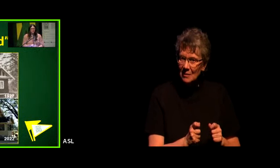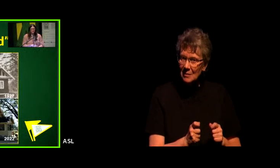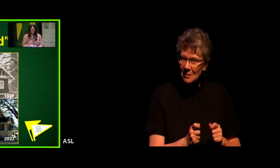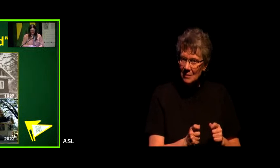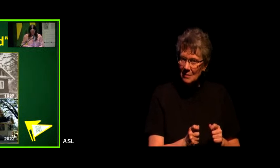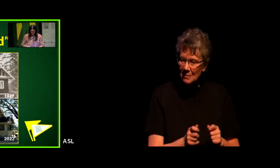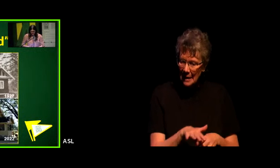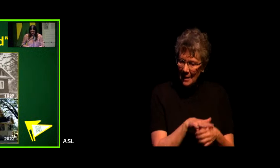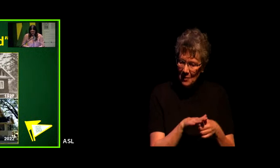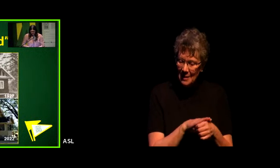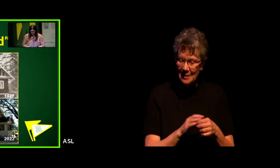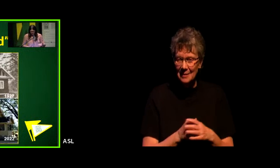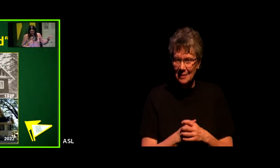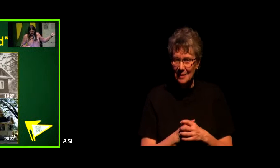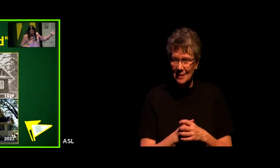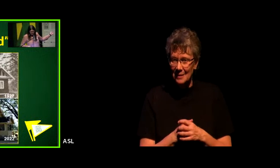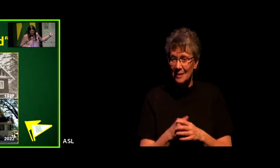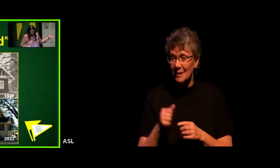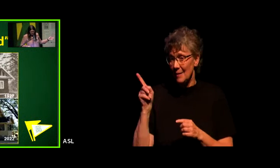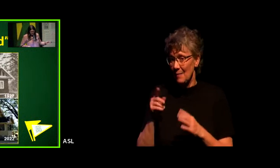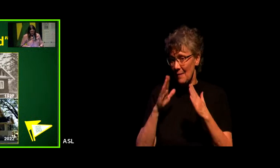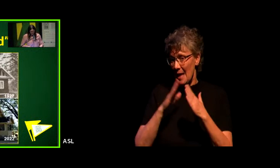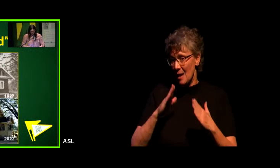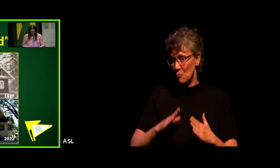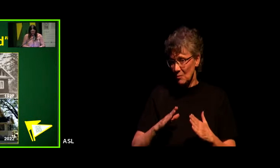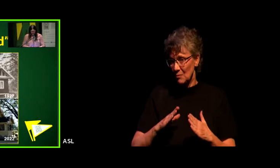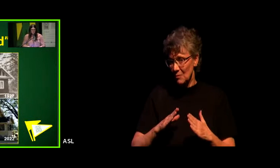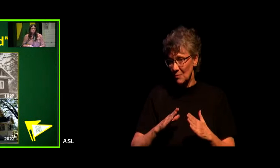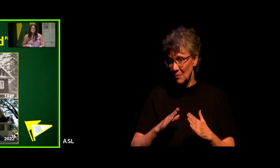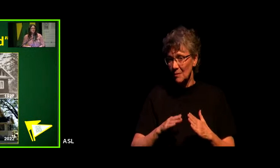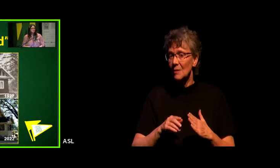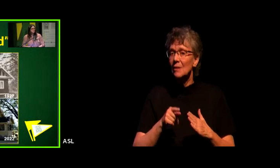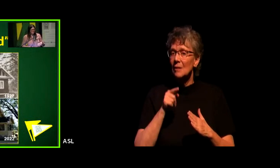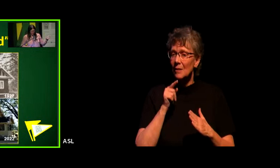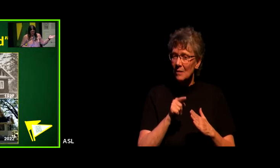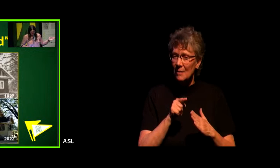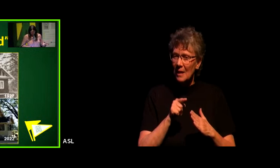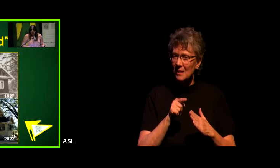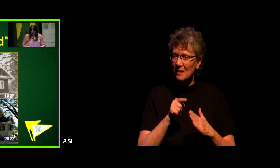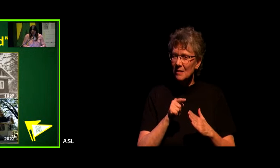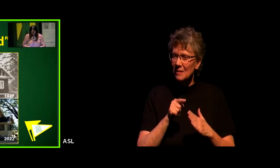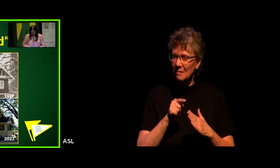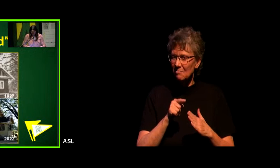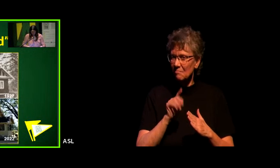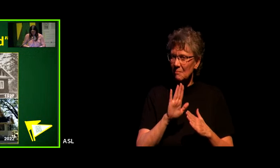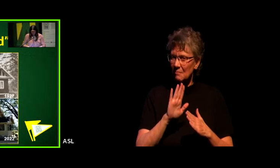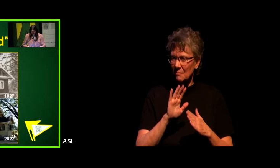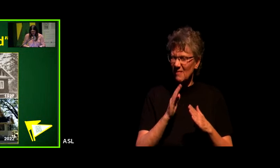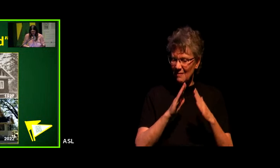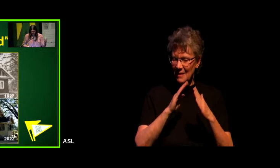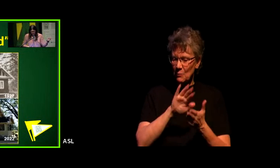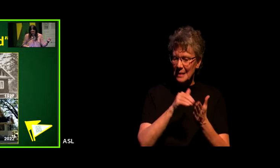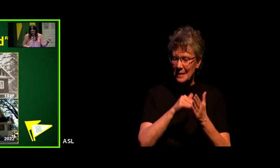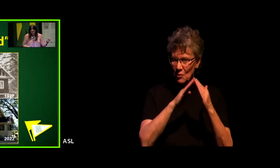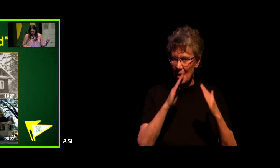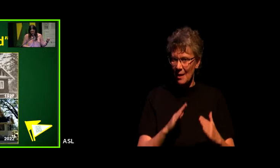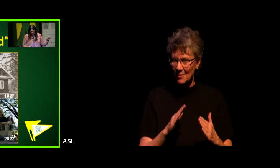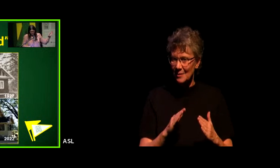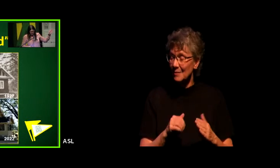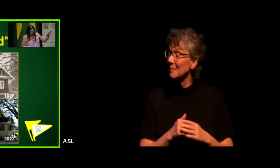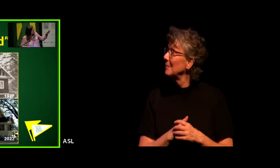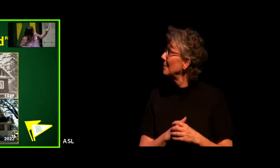other areas. For example, the house in the photos is the Aquarian Foundation Center House. I was actually there just last month. In the photo at the top, in the